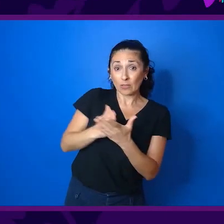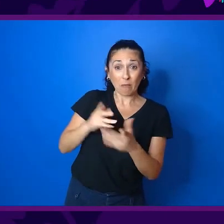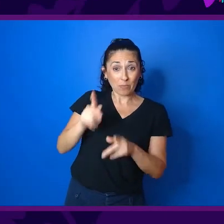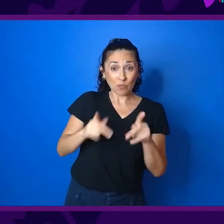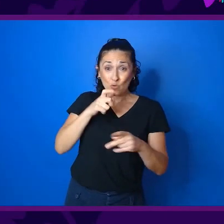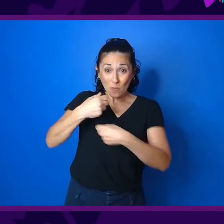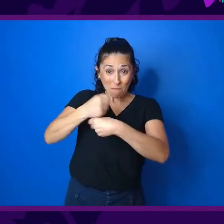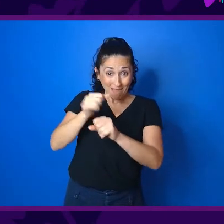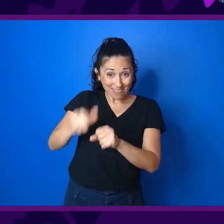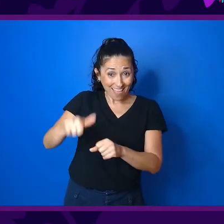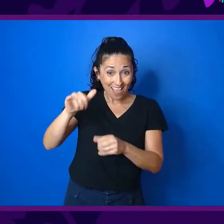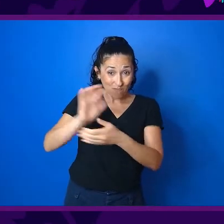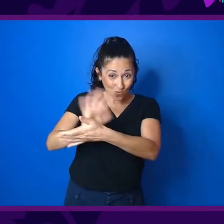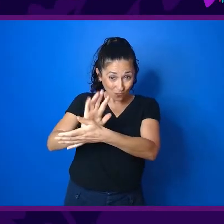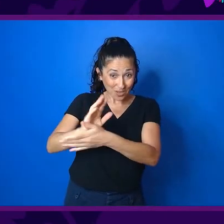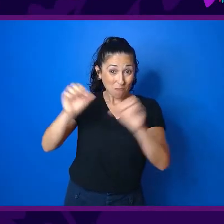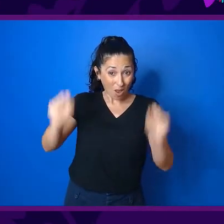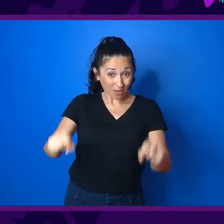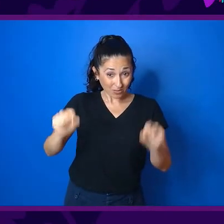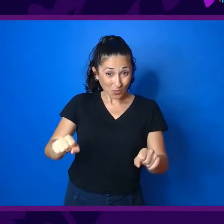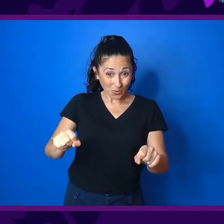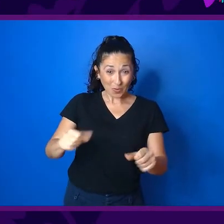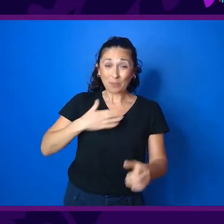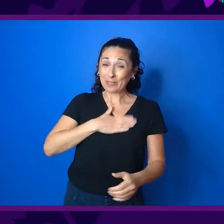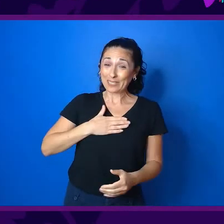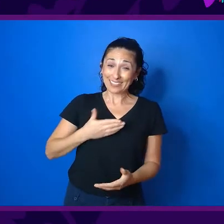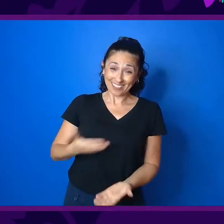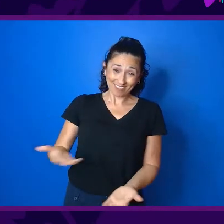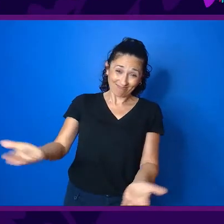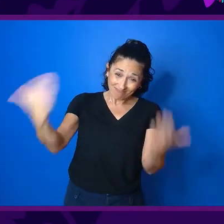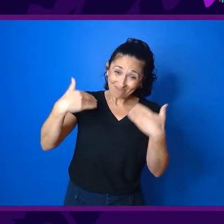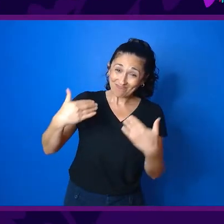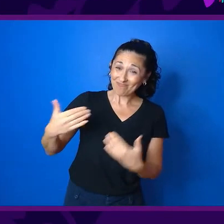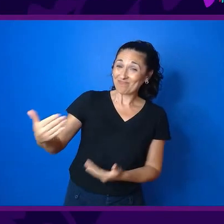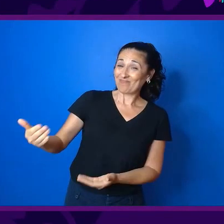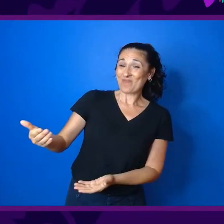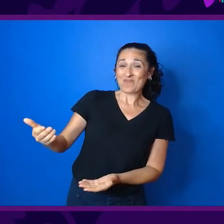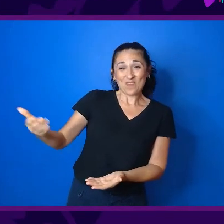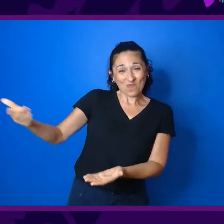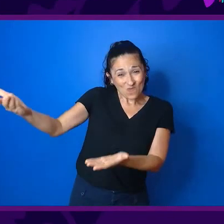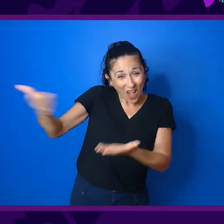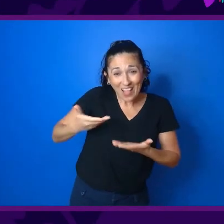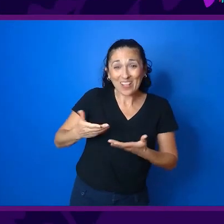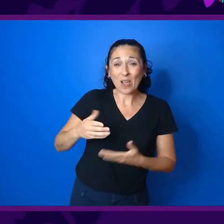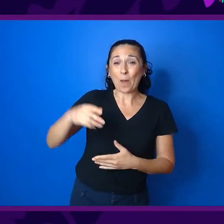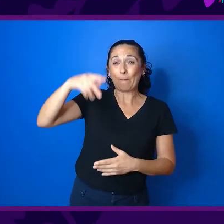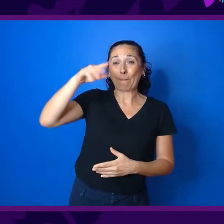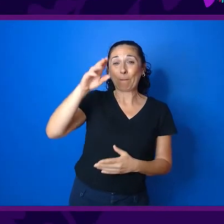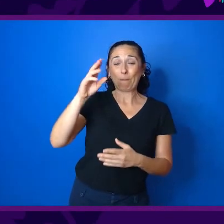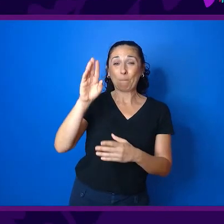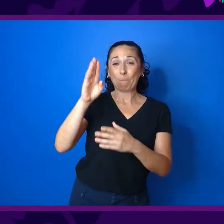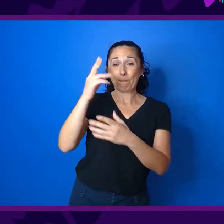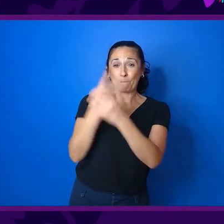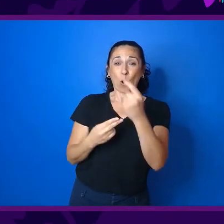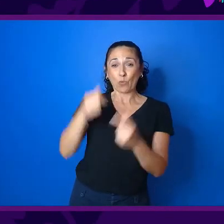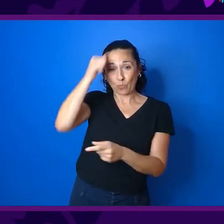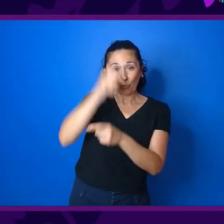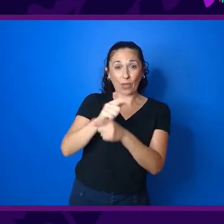actually possible. Please help me in welcoming Peter and Benjamin Bratt, the Bratt brothers. How are you